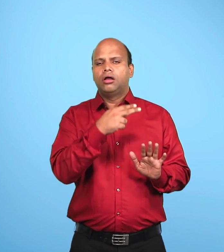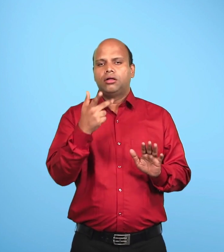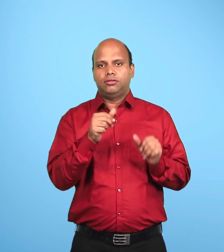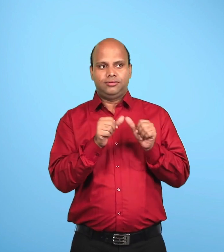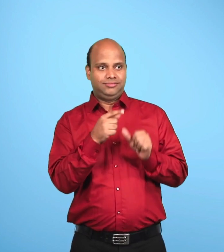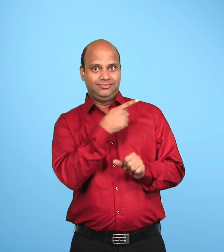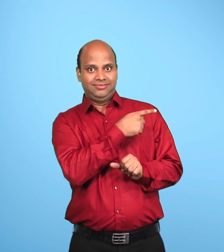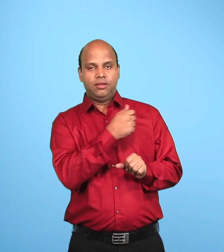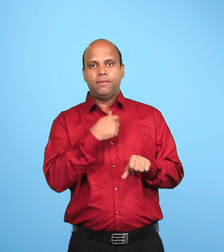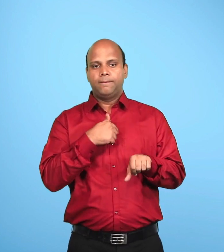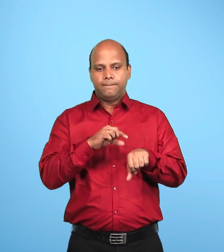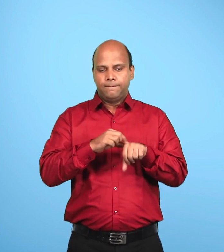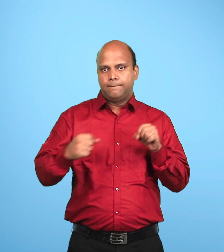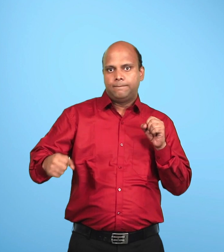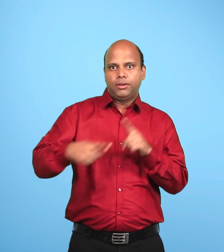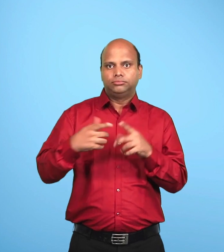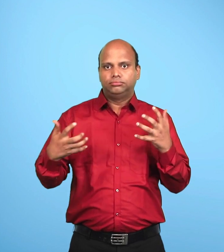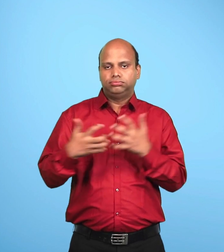place is called adaptation.